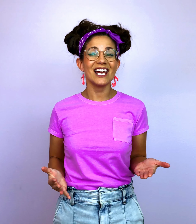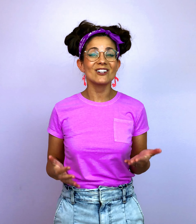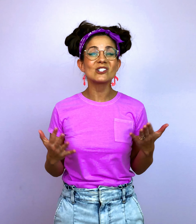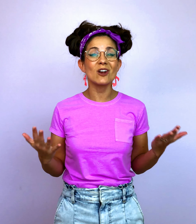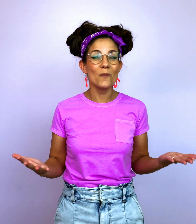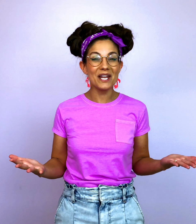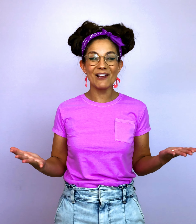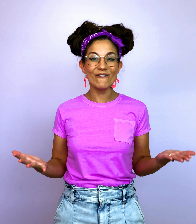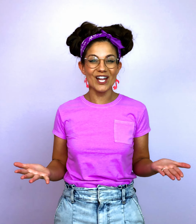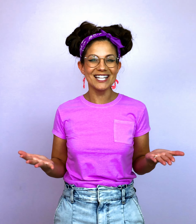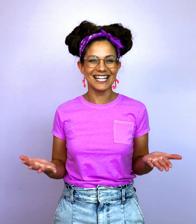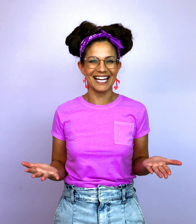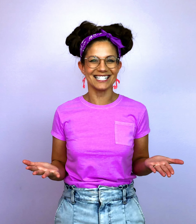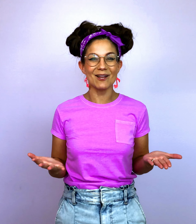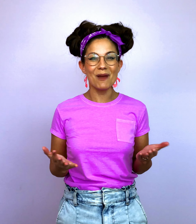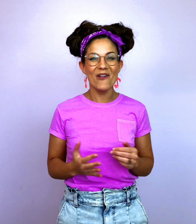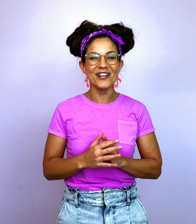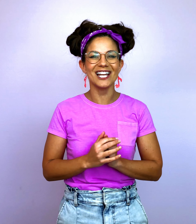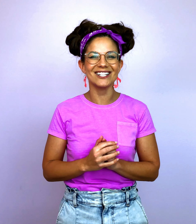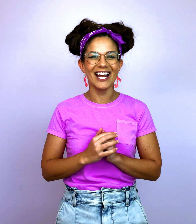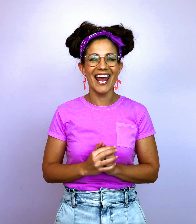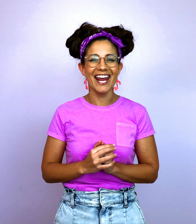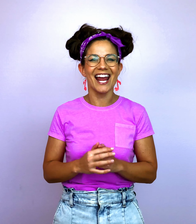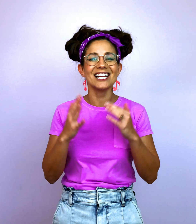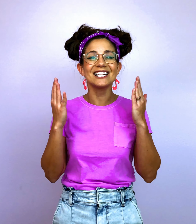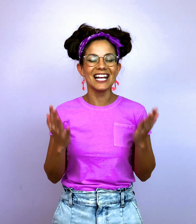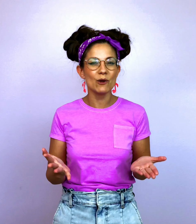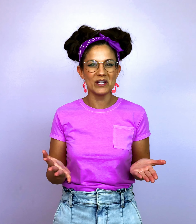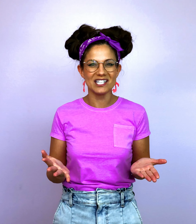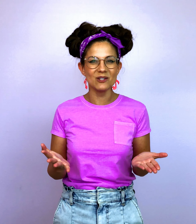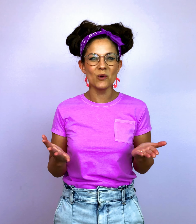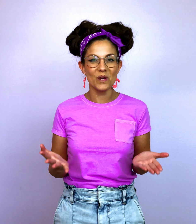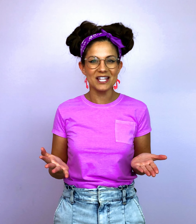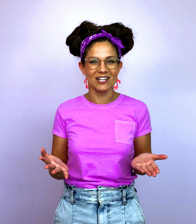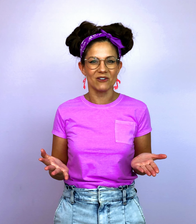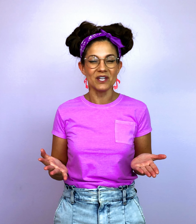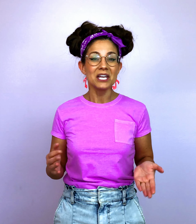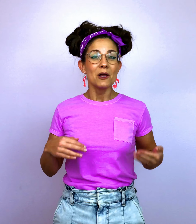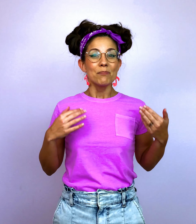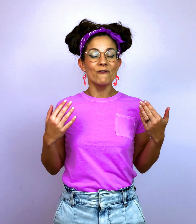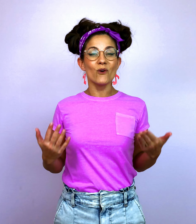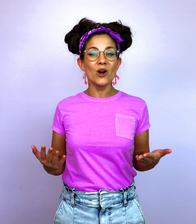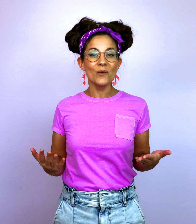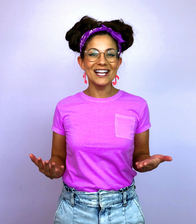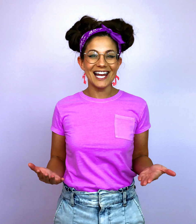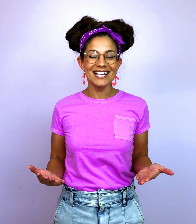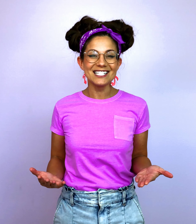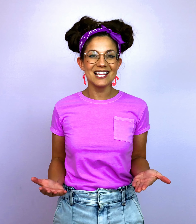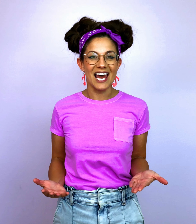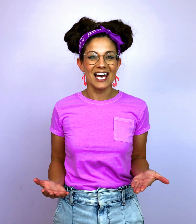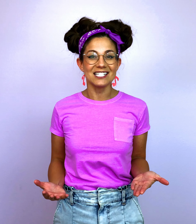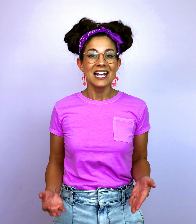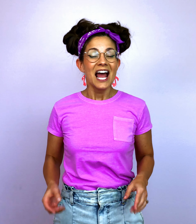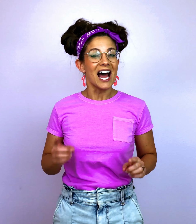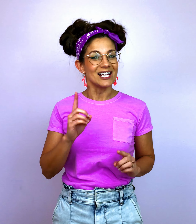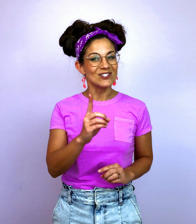together so many fun things about the letter A, and I can't wait to do it with you. Before we get into that, I